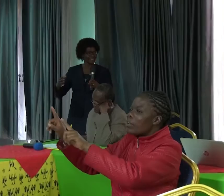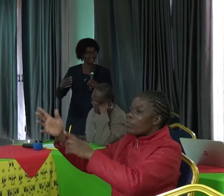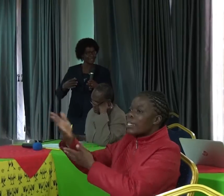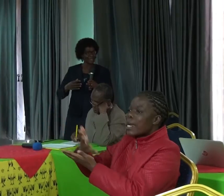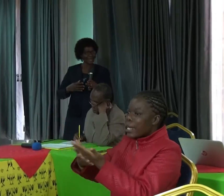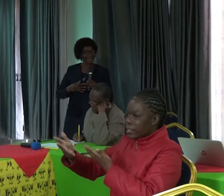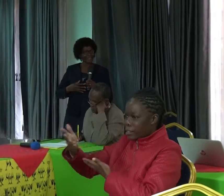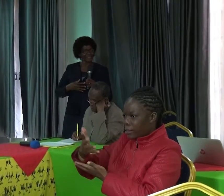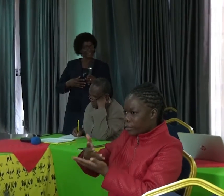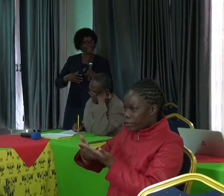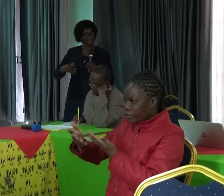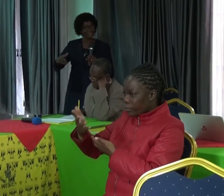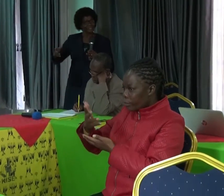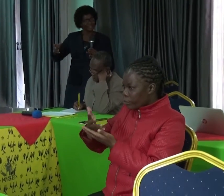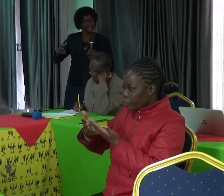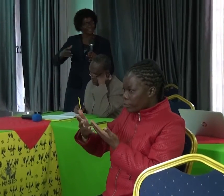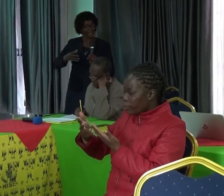interacting and